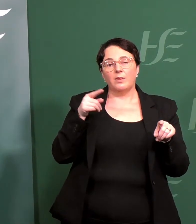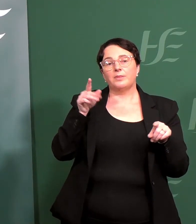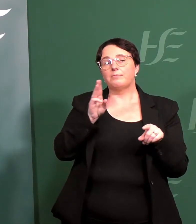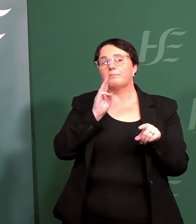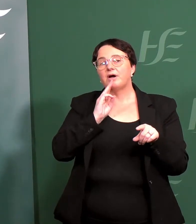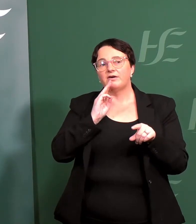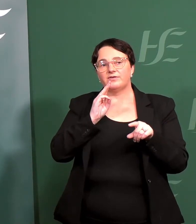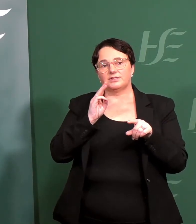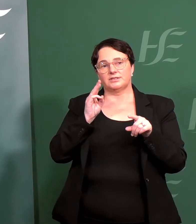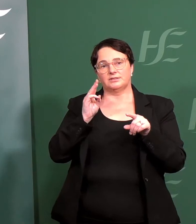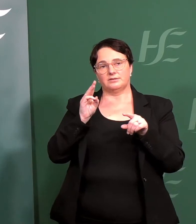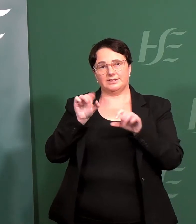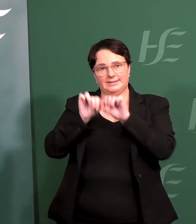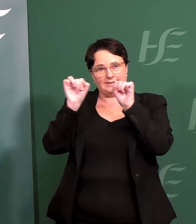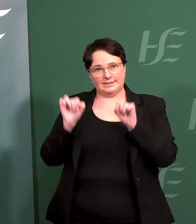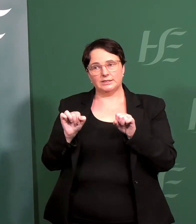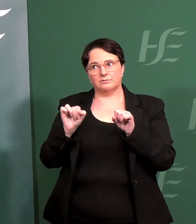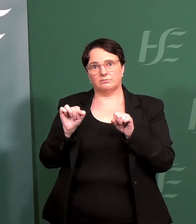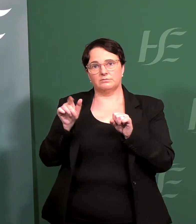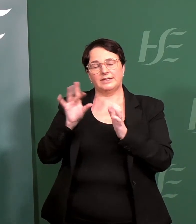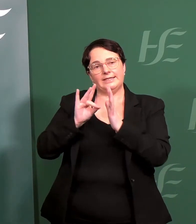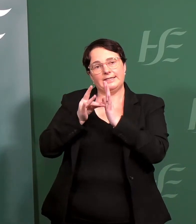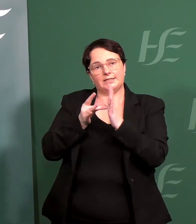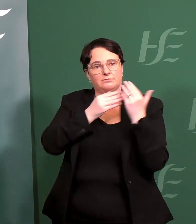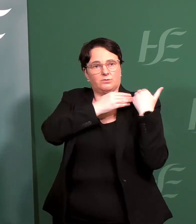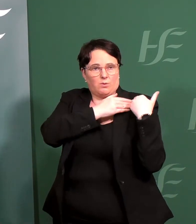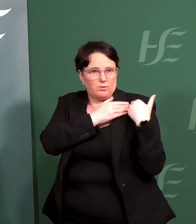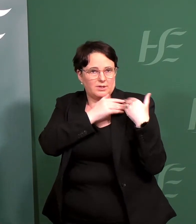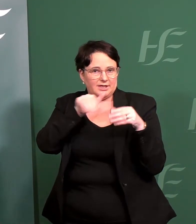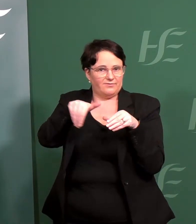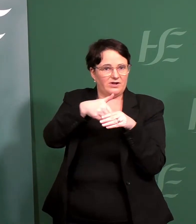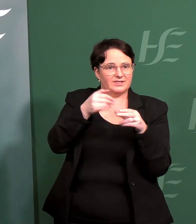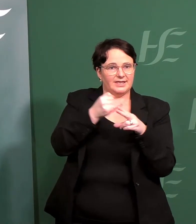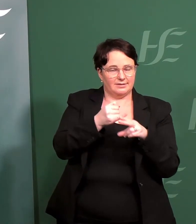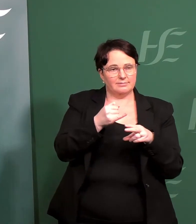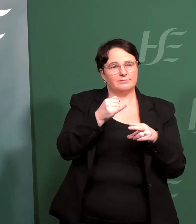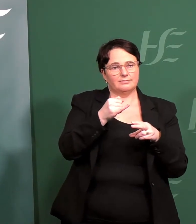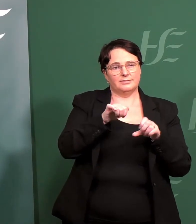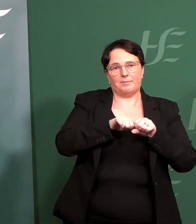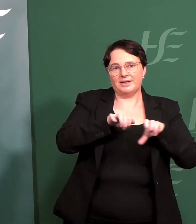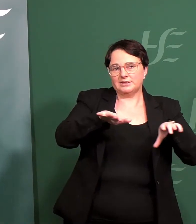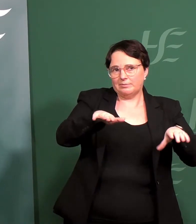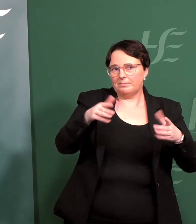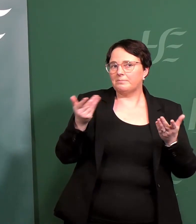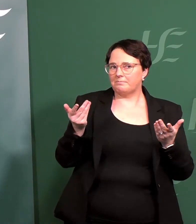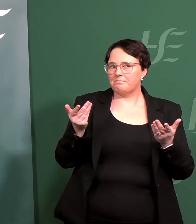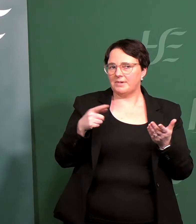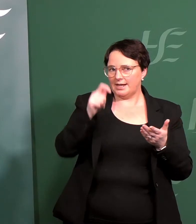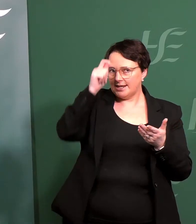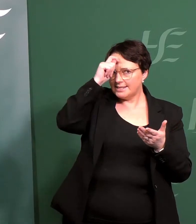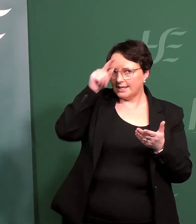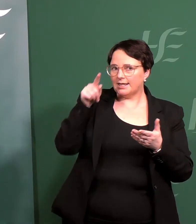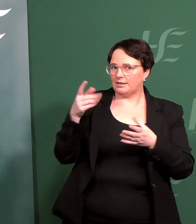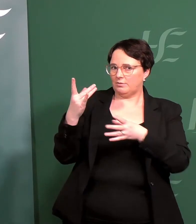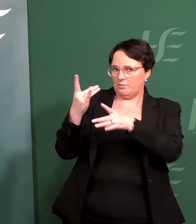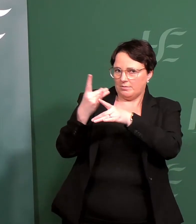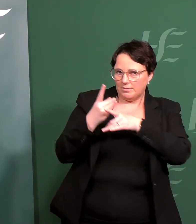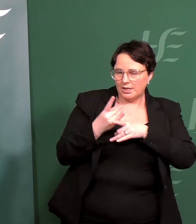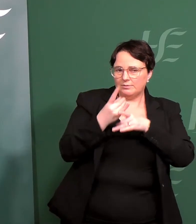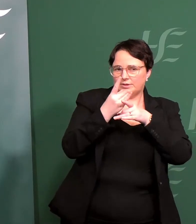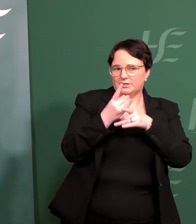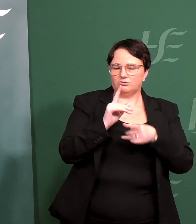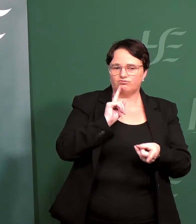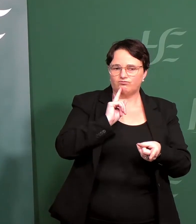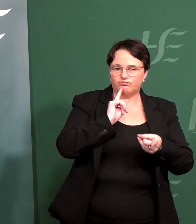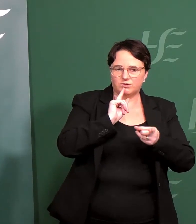role with us throughout the pandemic. And I do see them as part of the solution as we go to address some of the waiting lists. And